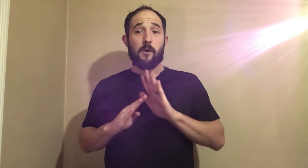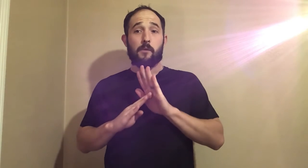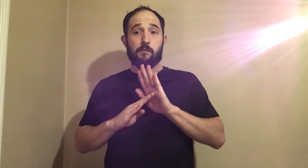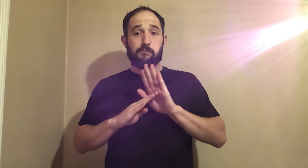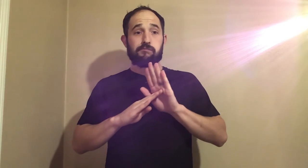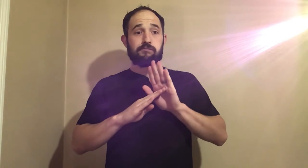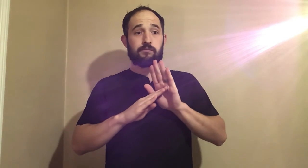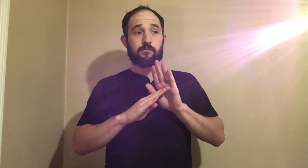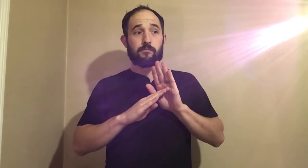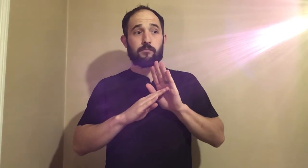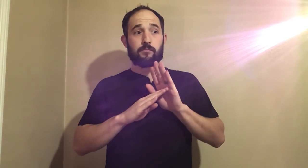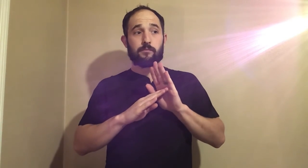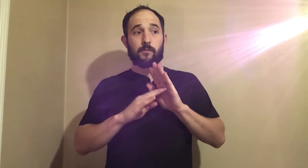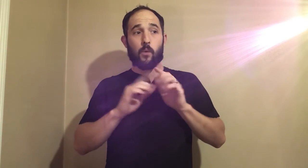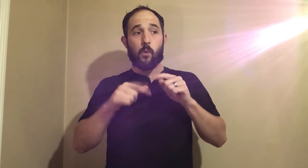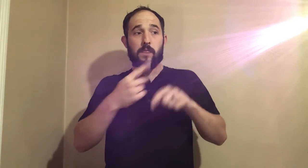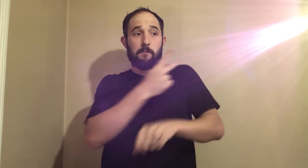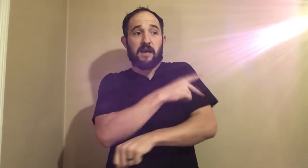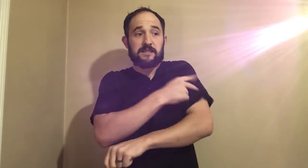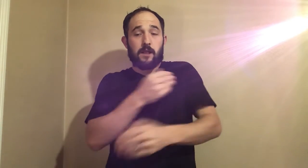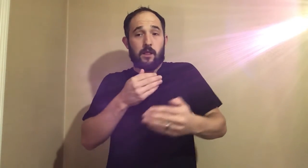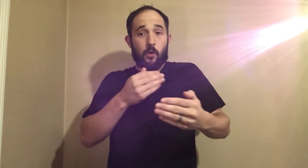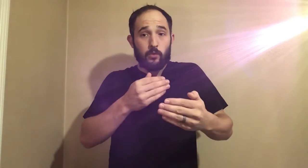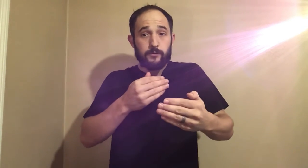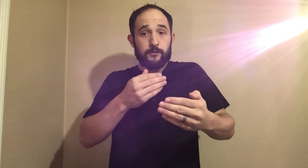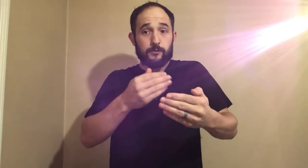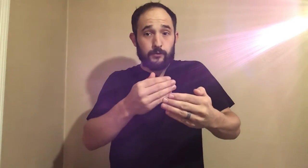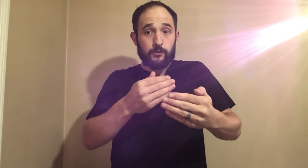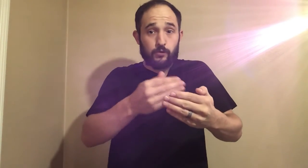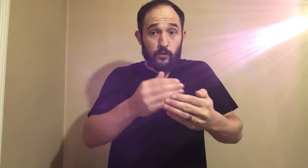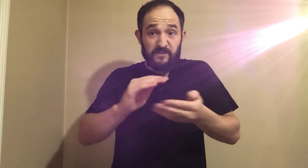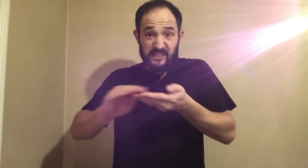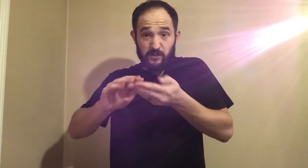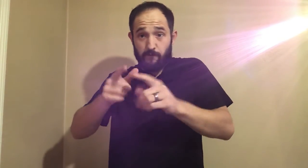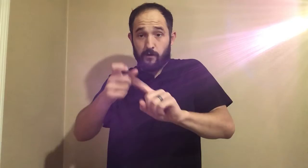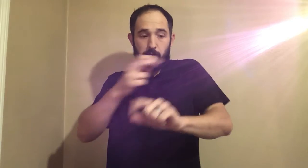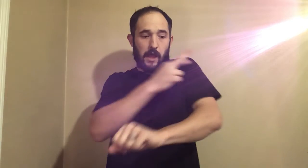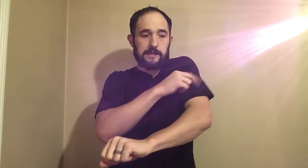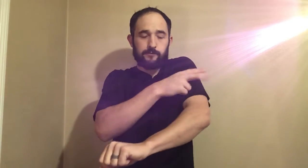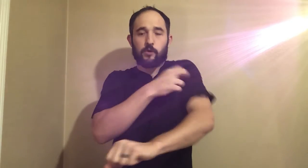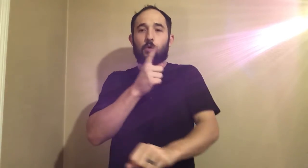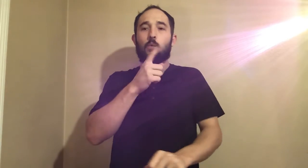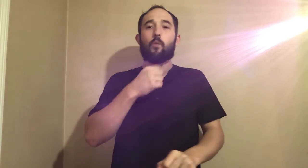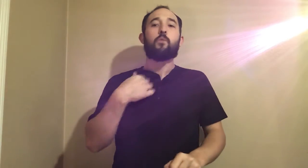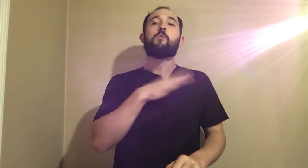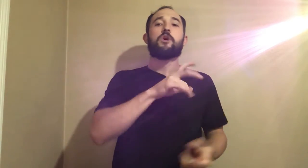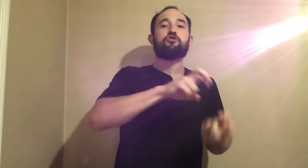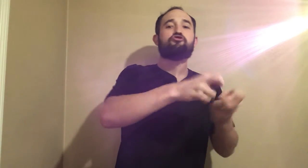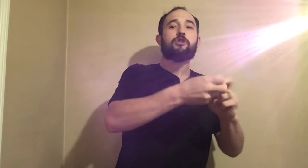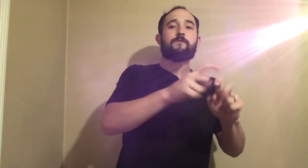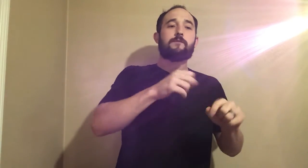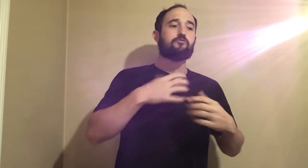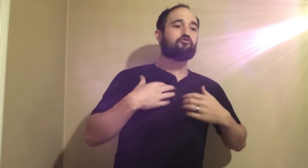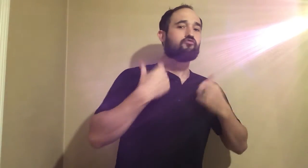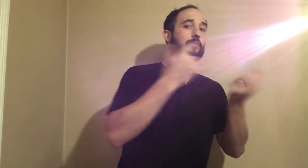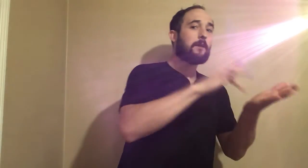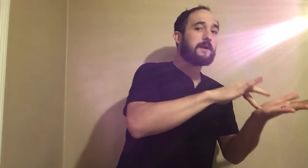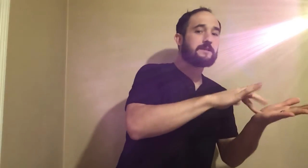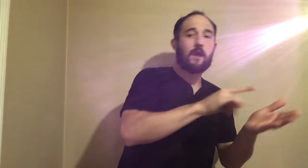to discharge, we switch them over to weaker opioids and maybe even